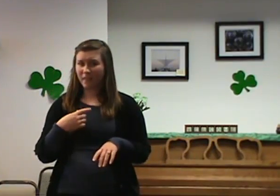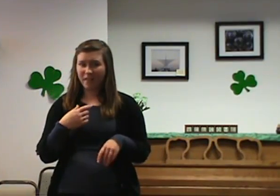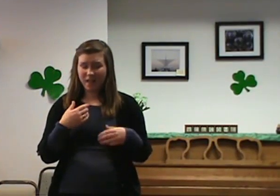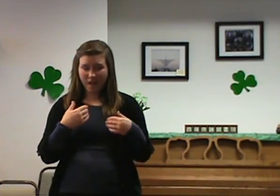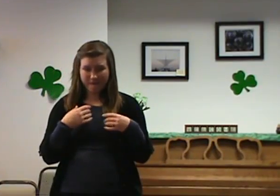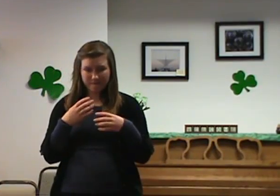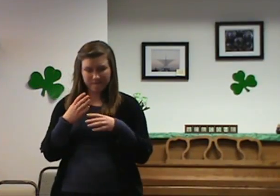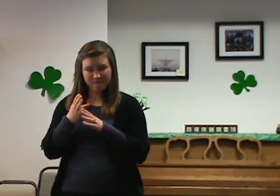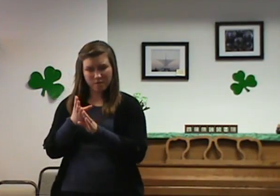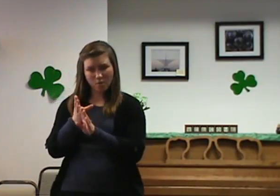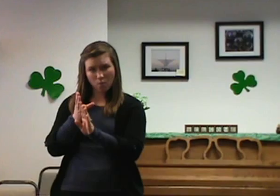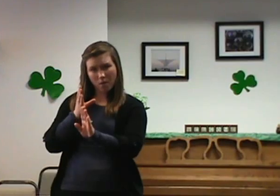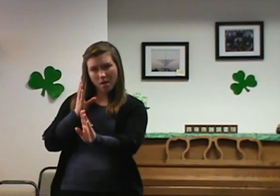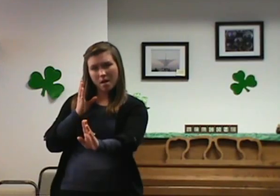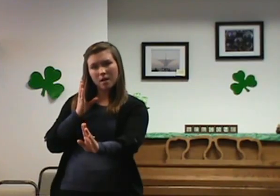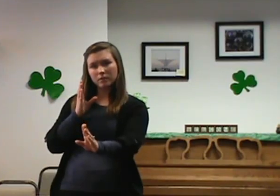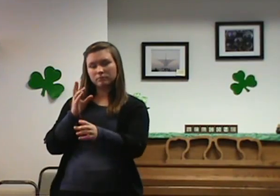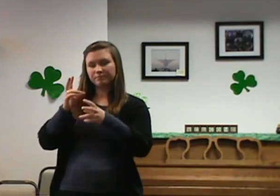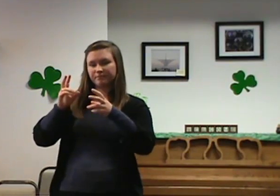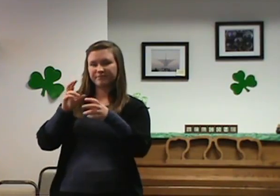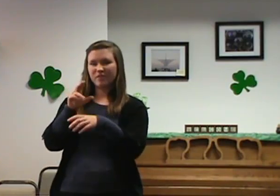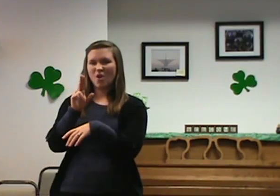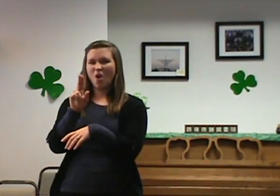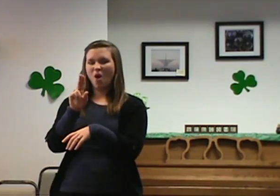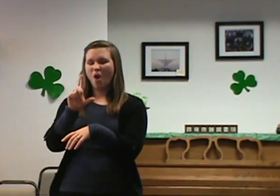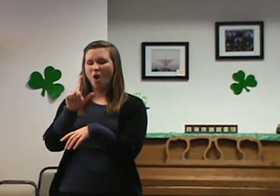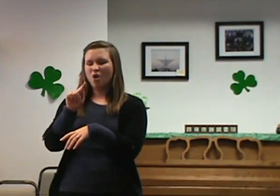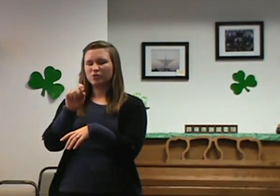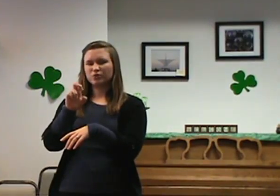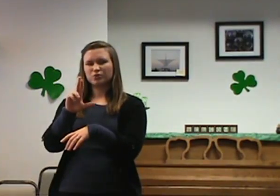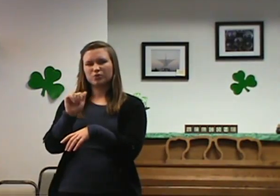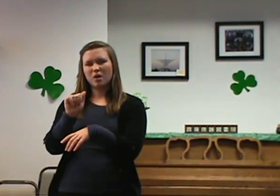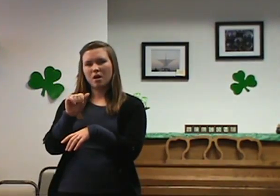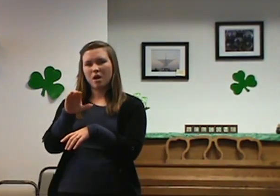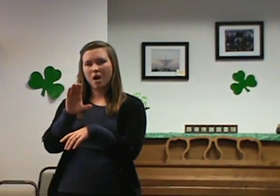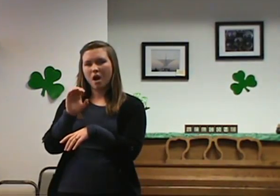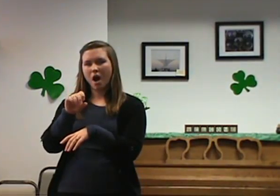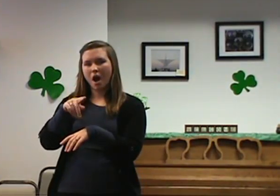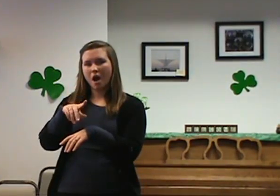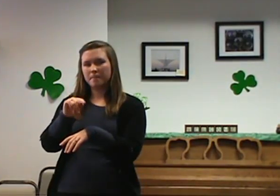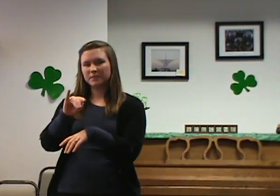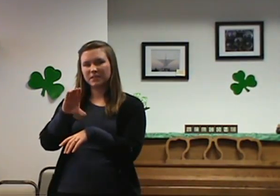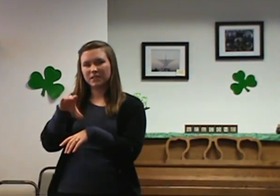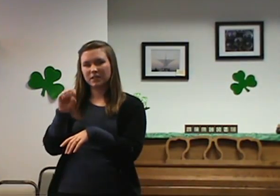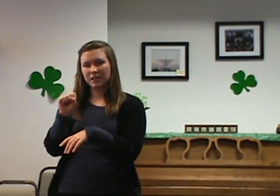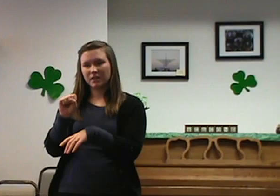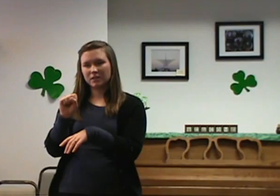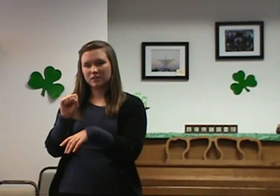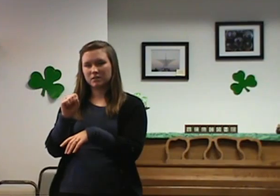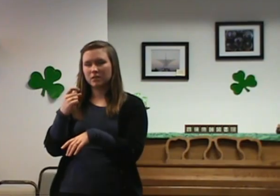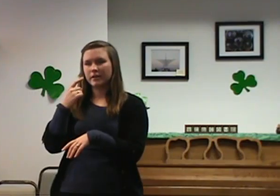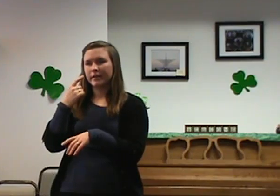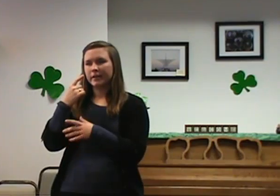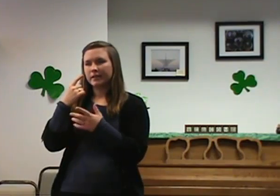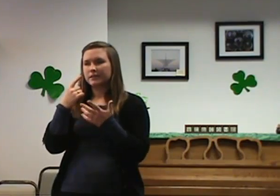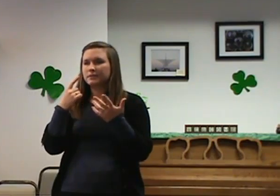are for people that just need a cheater item for maybe a project or something, but not someone who has macular or that. I